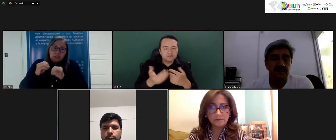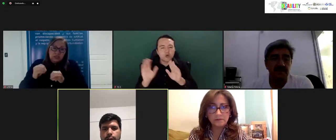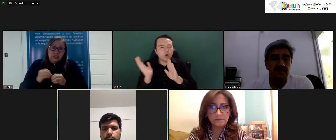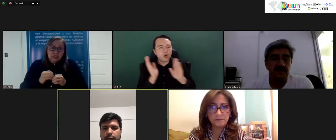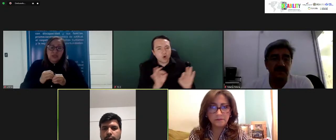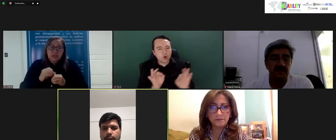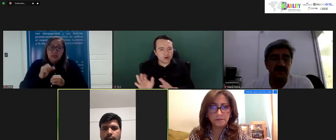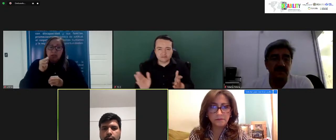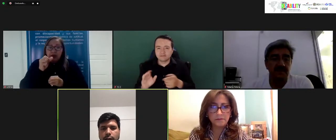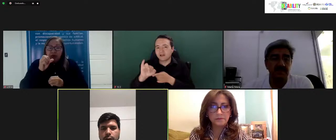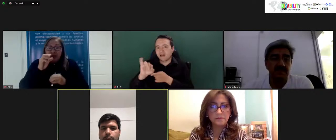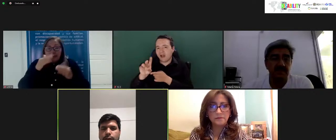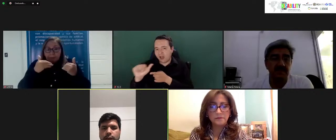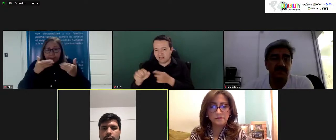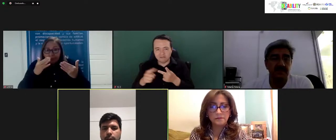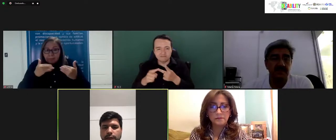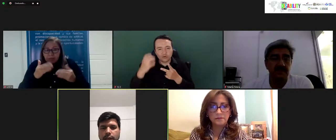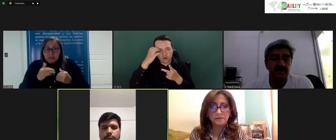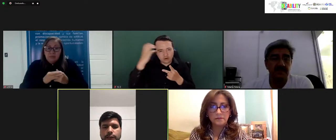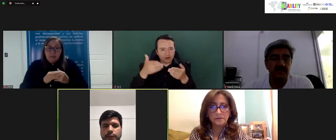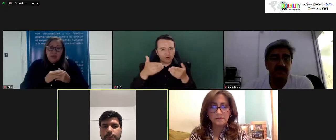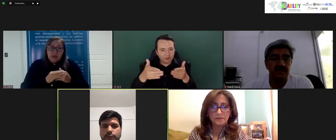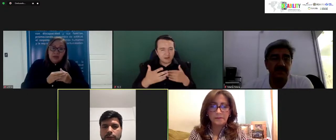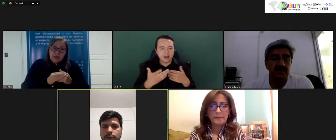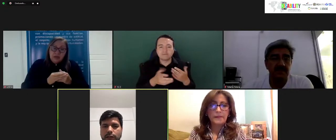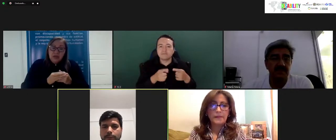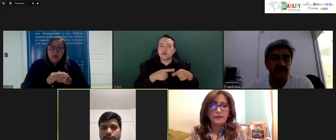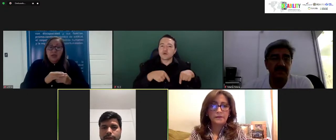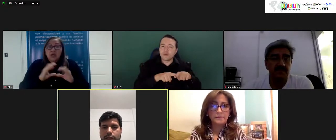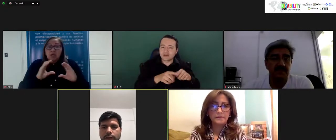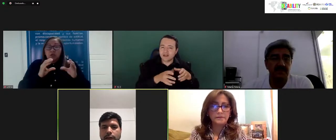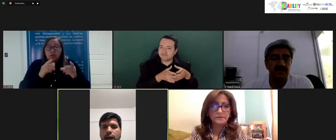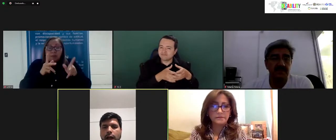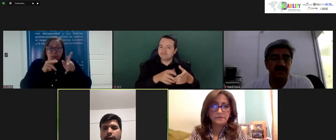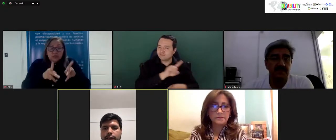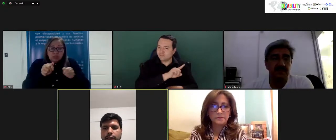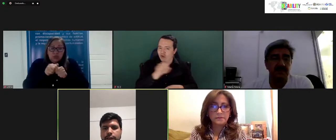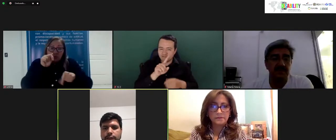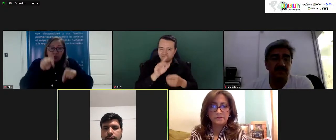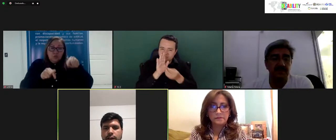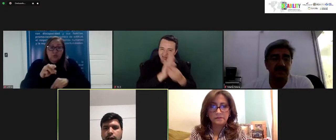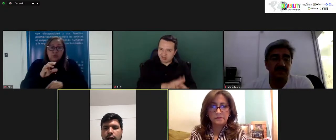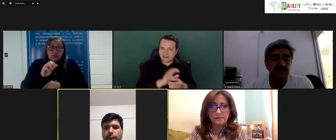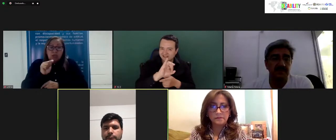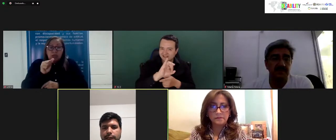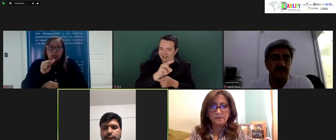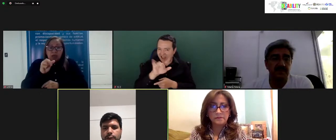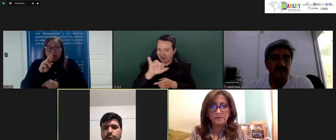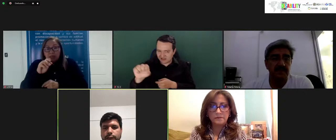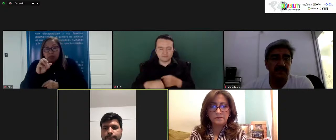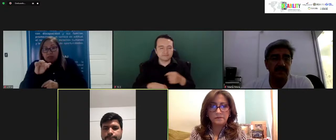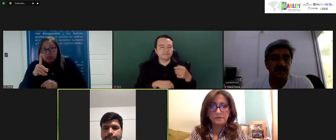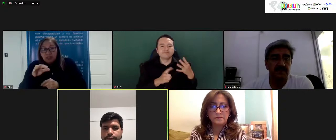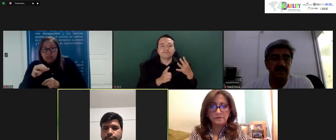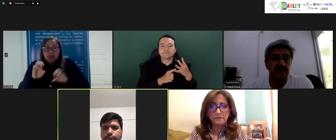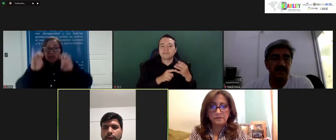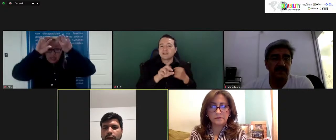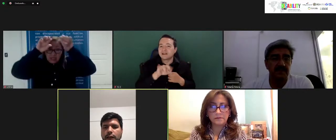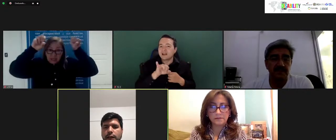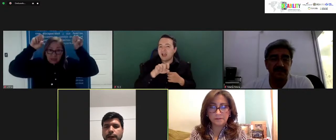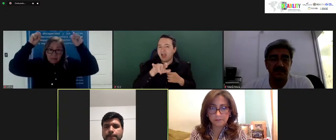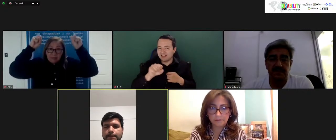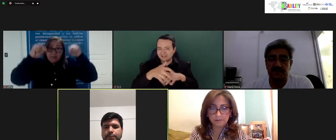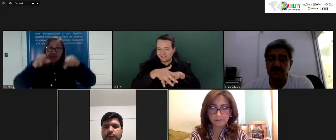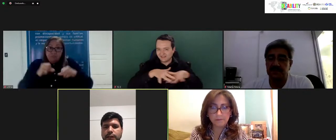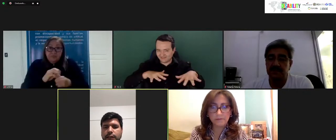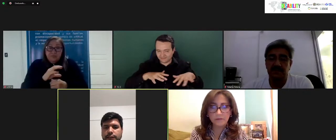organizers including i let the government of panama the committee for the inclusion of persons with disabilities realized